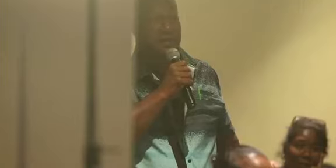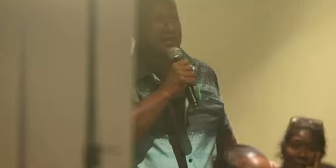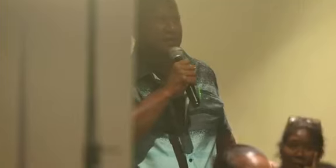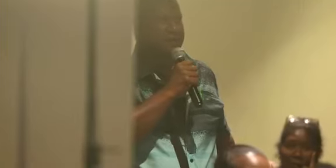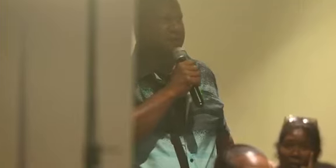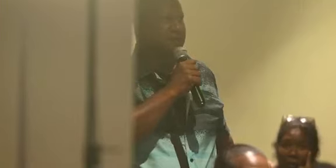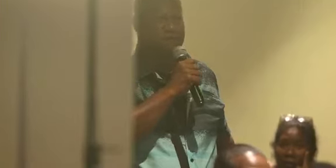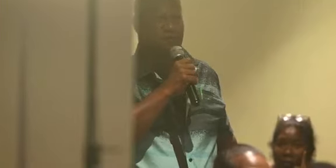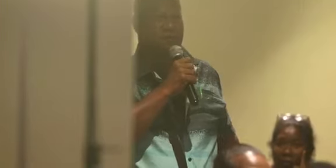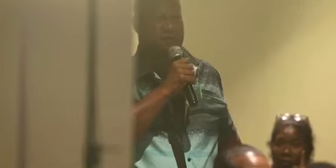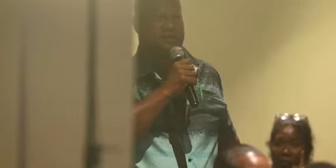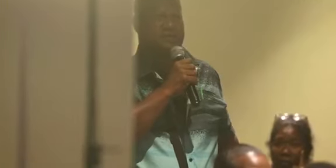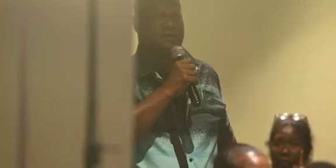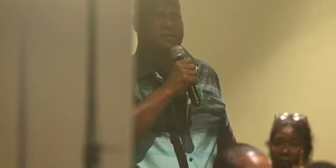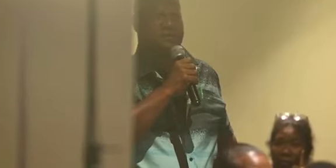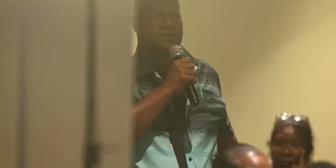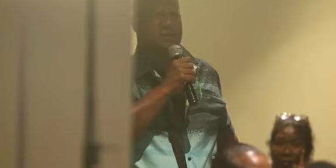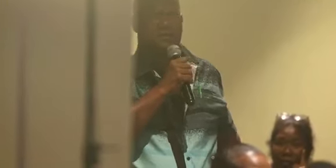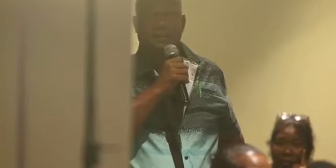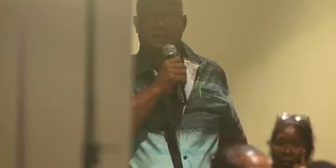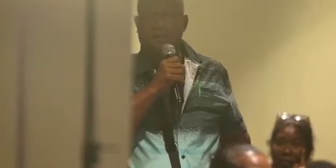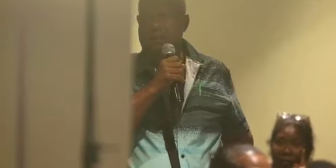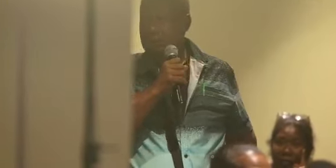Until after these 4 days.